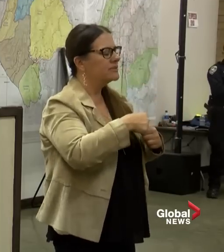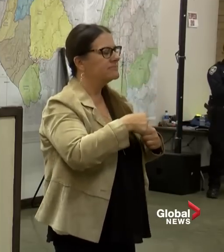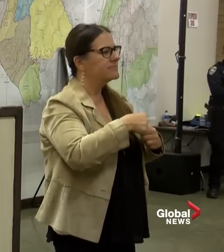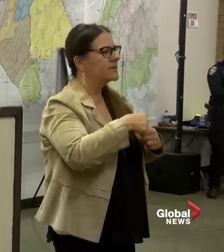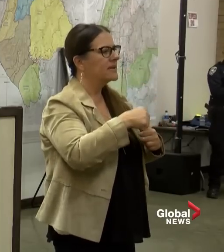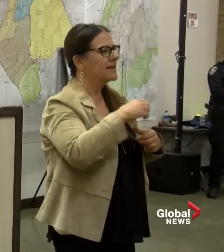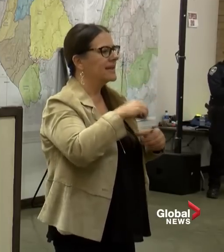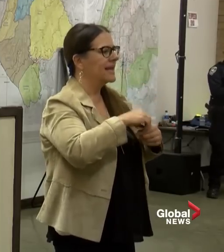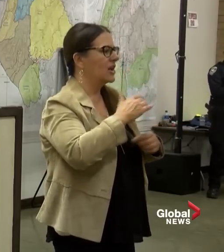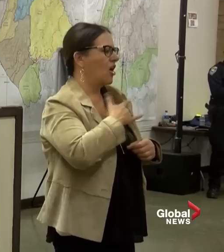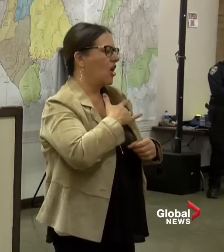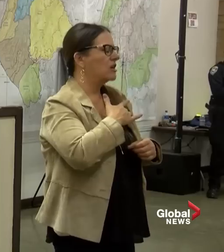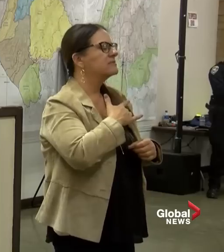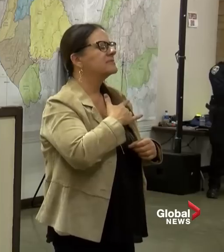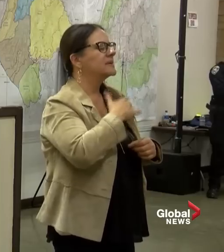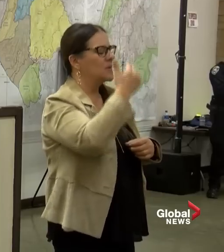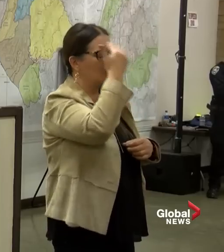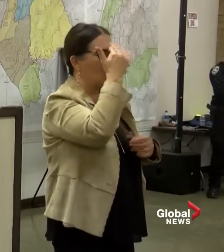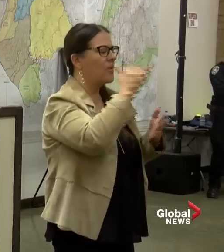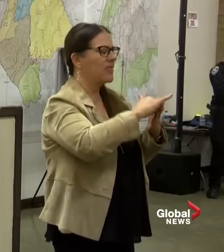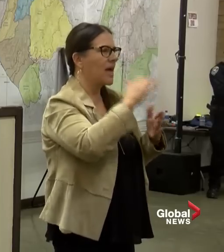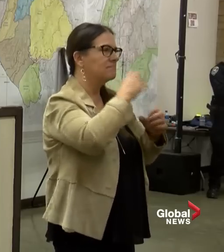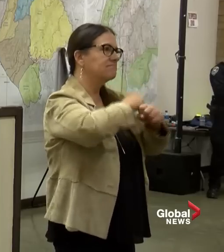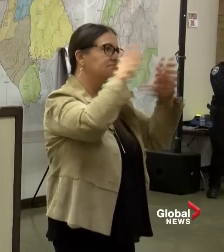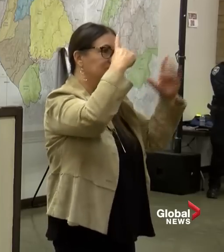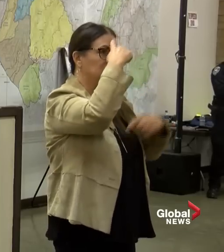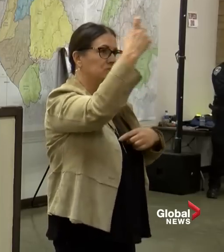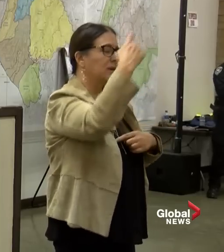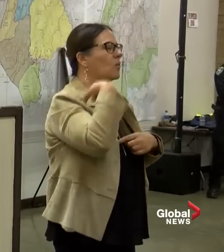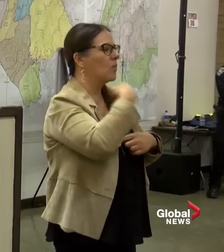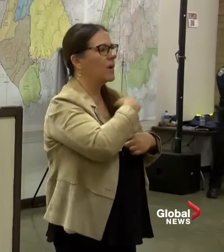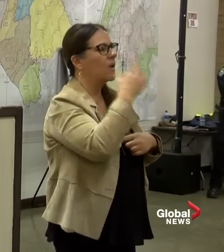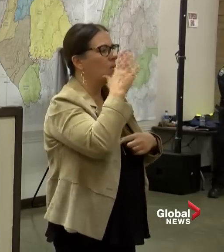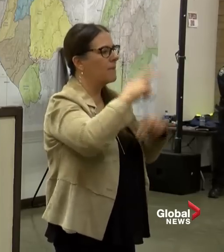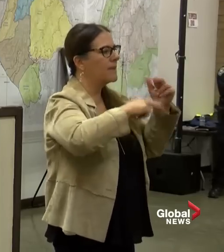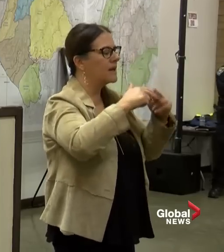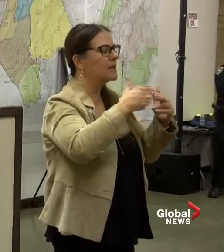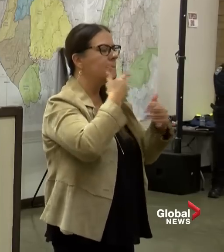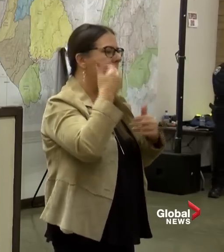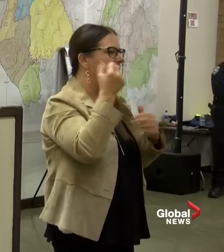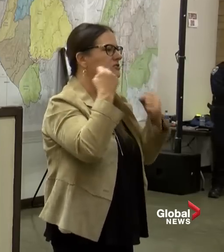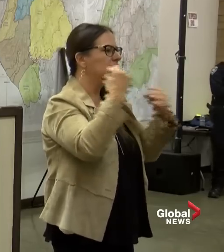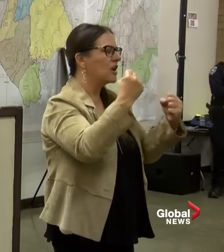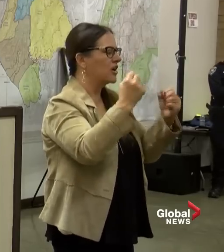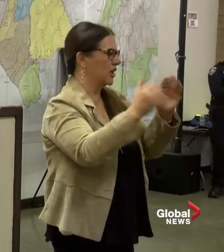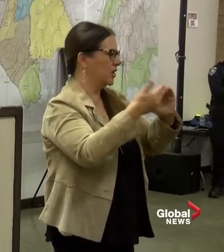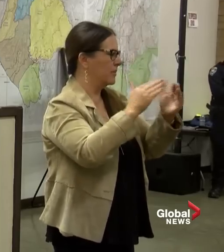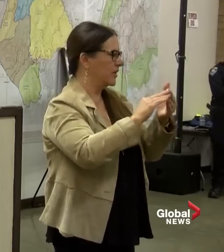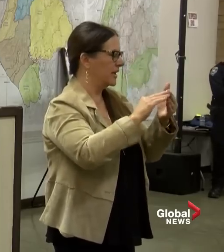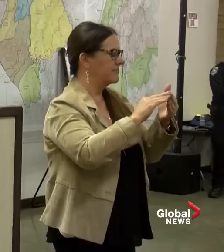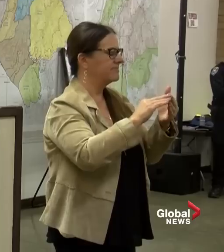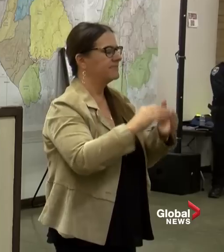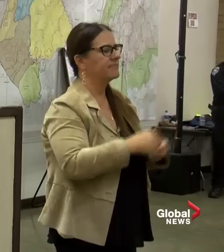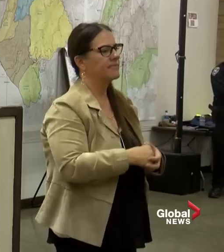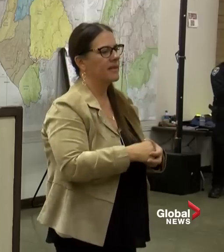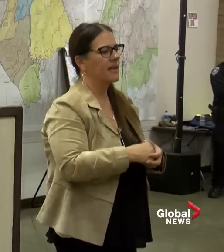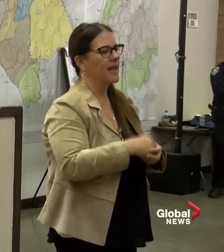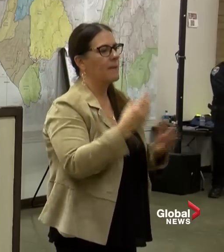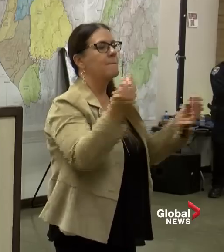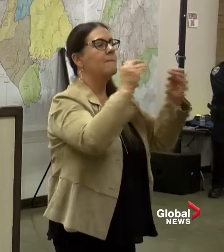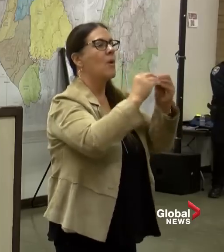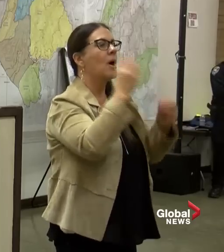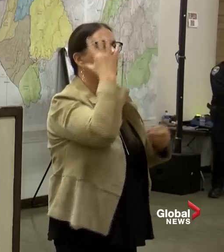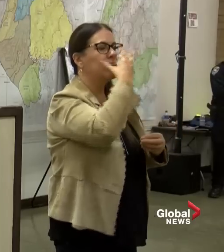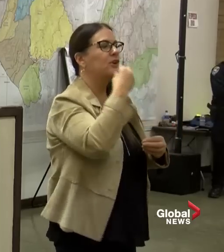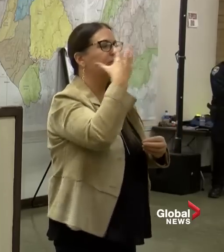town, and soon that dream will be realized. We will build a better, stronger community and an even more